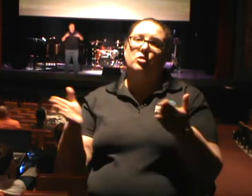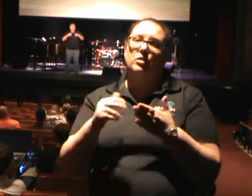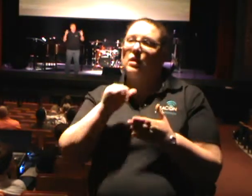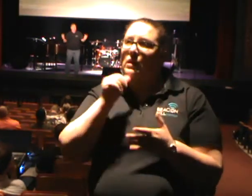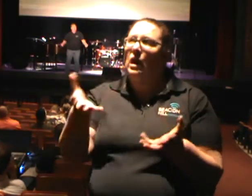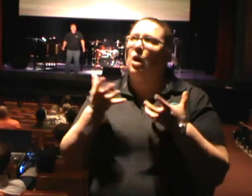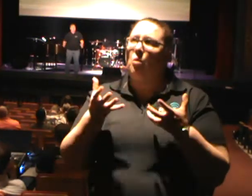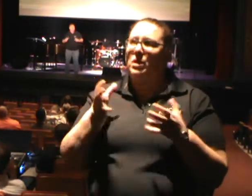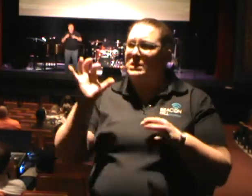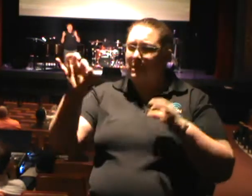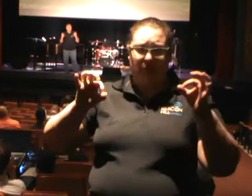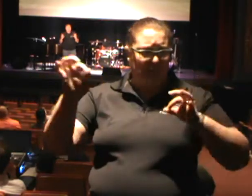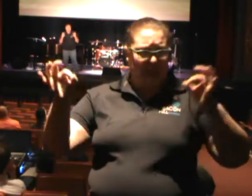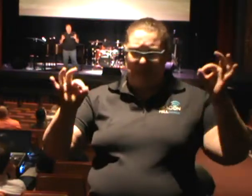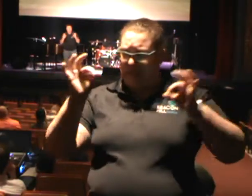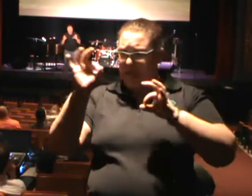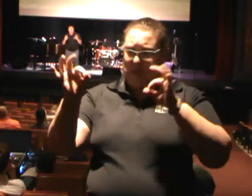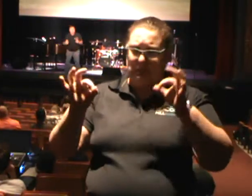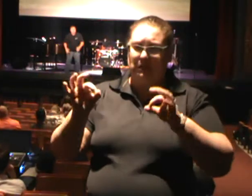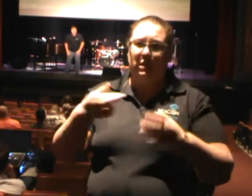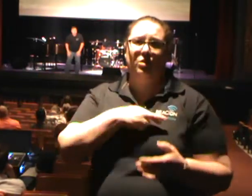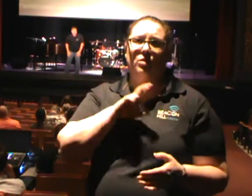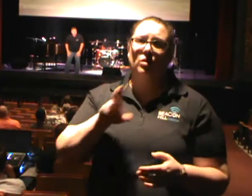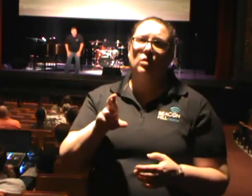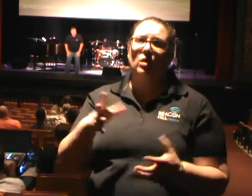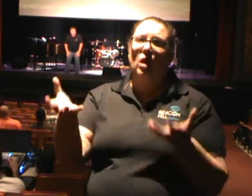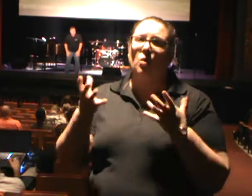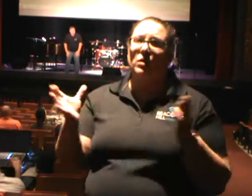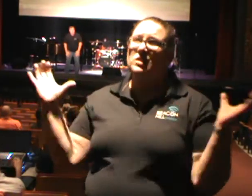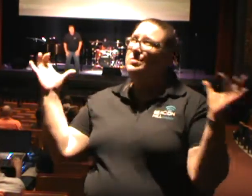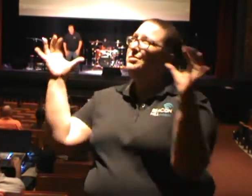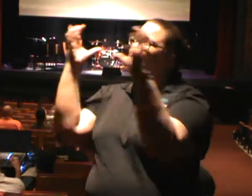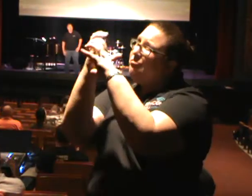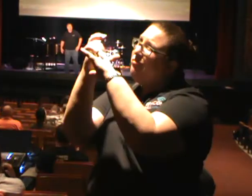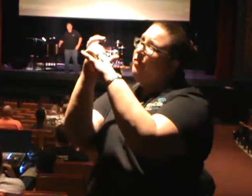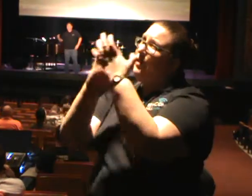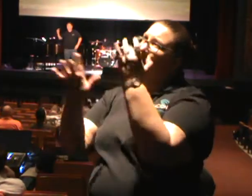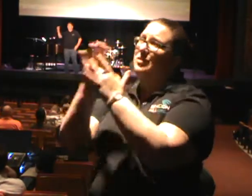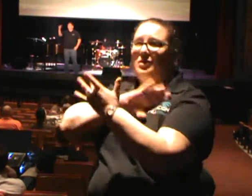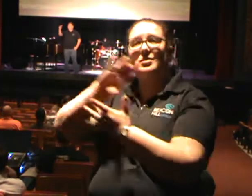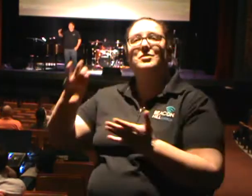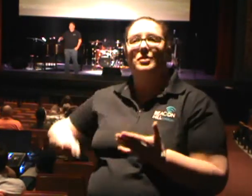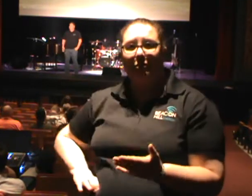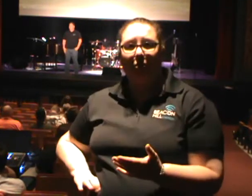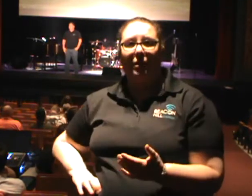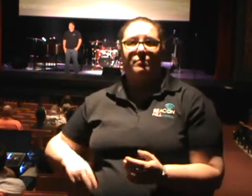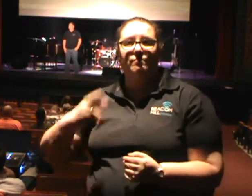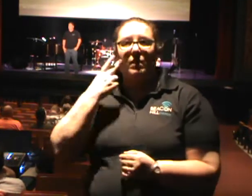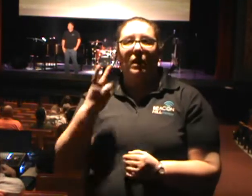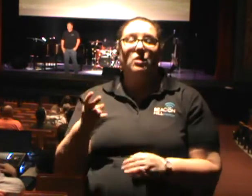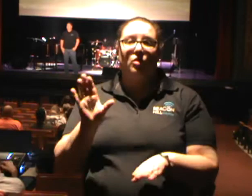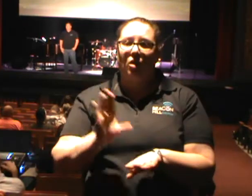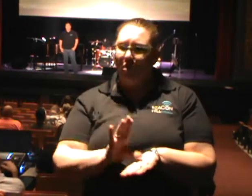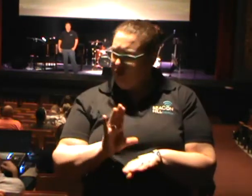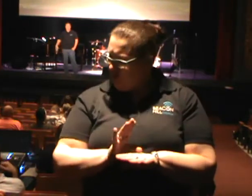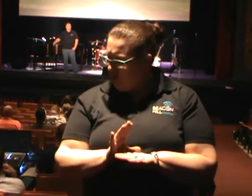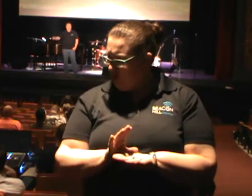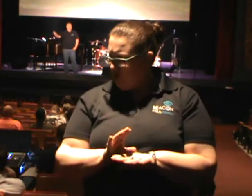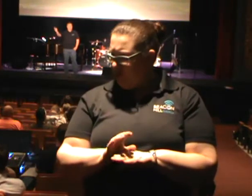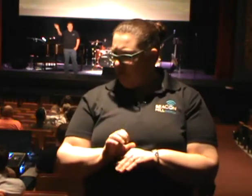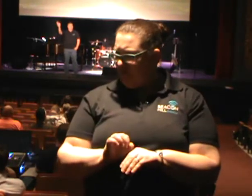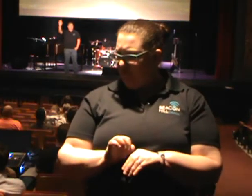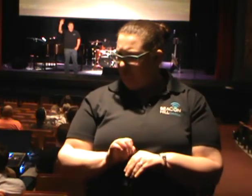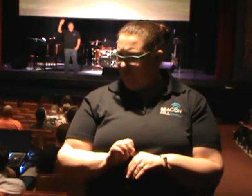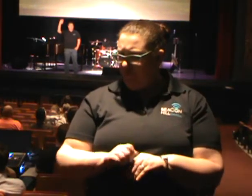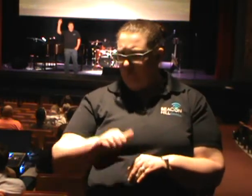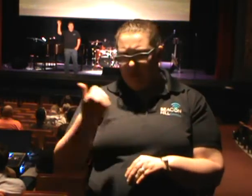get caught up in religion. I want us to get caught up on Jesus Christ. I saw a church passing through Wood Island.